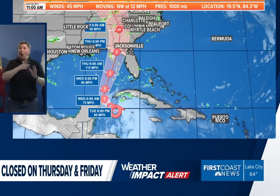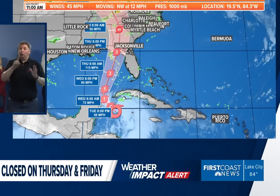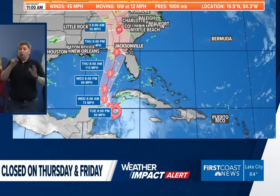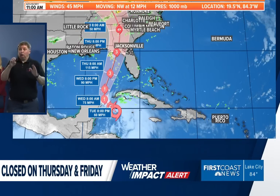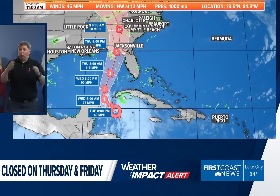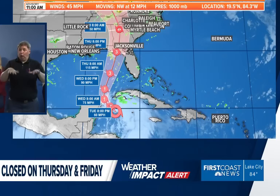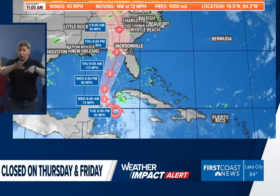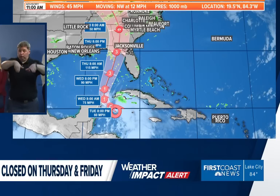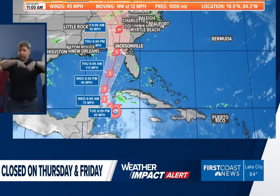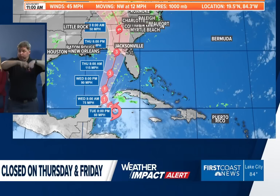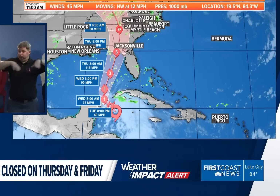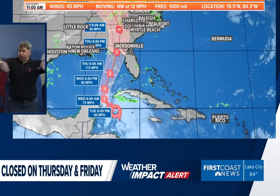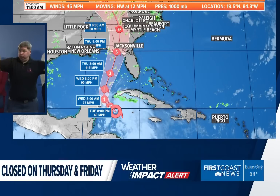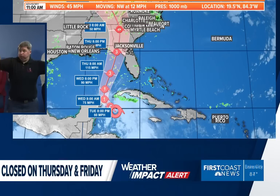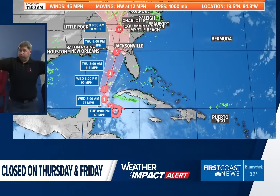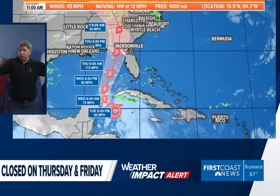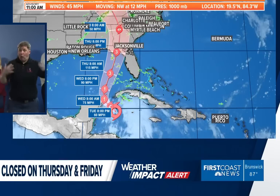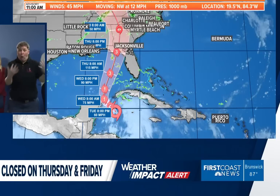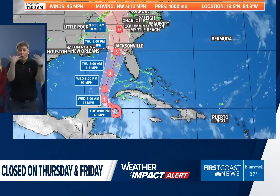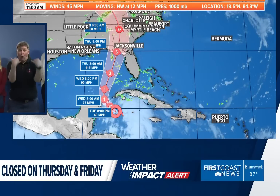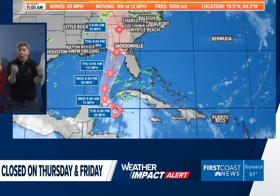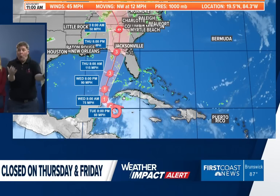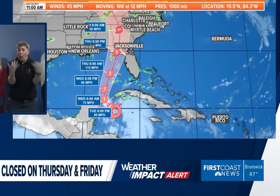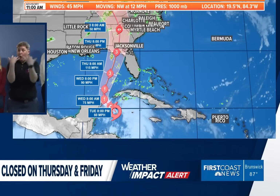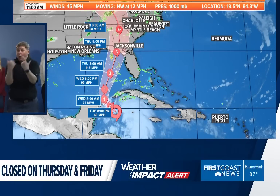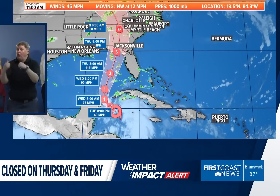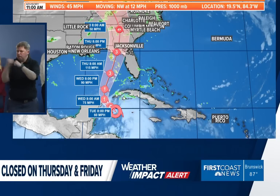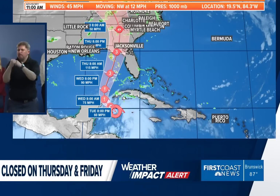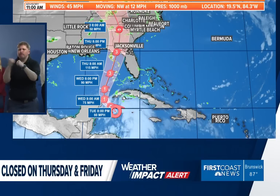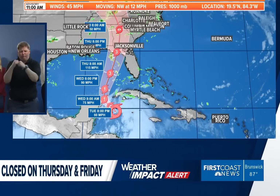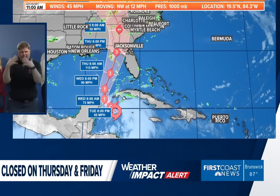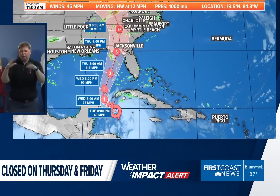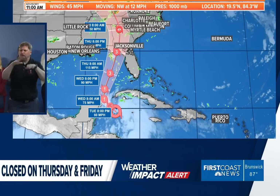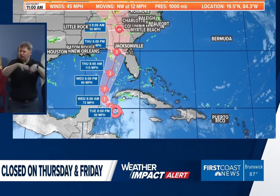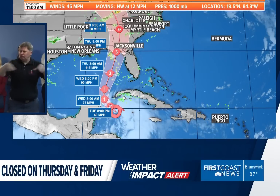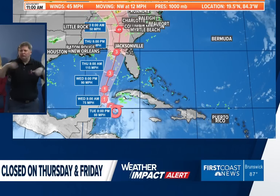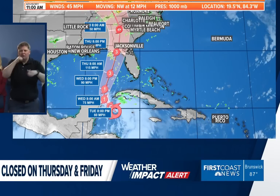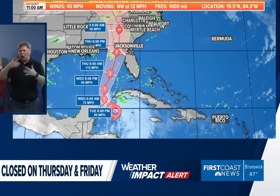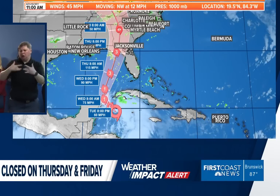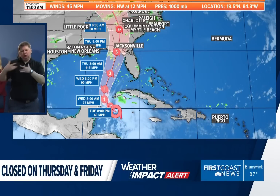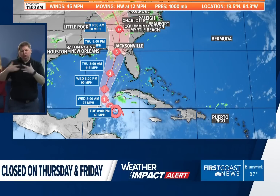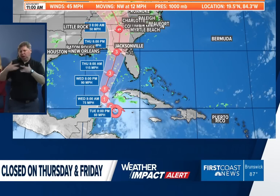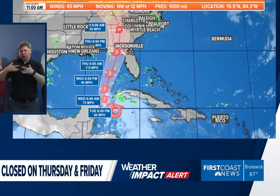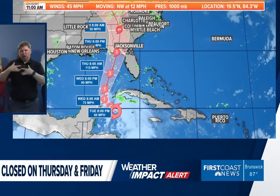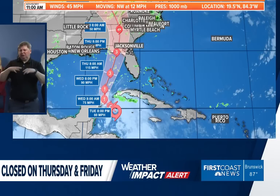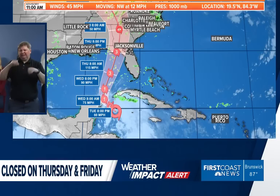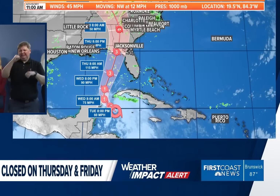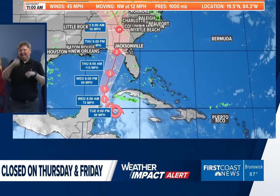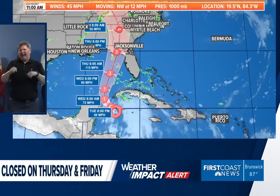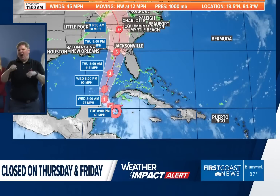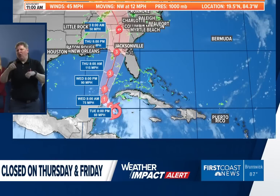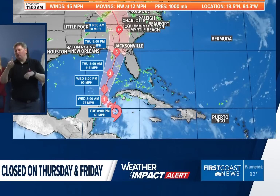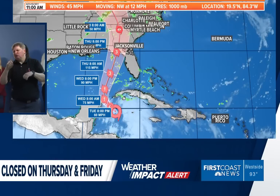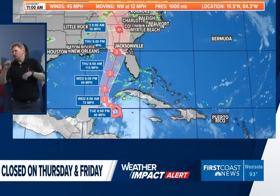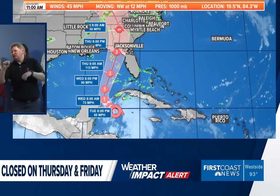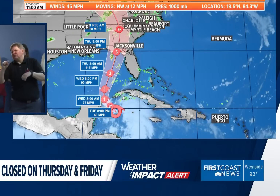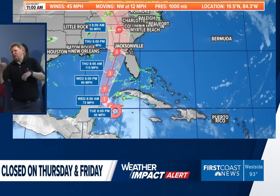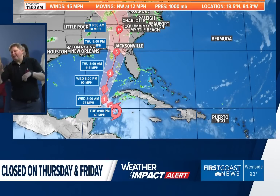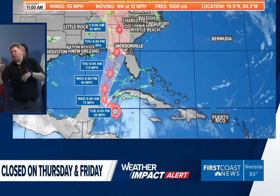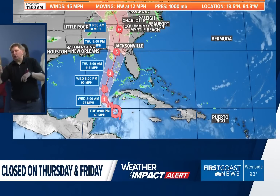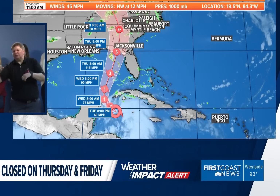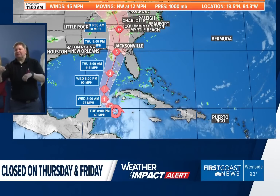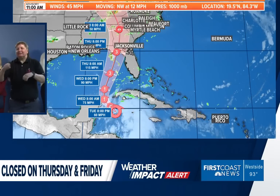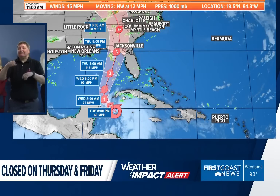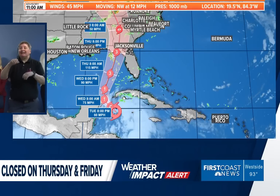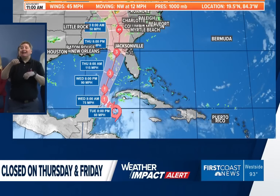really not looking for an immediate concern on the Duval County coast southward for storm surge. But farther up on the Nassau County coast, getting up in